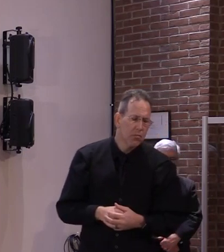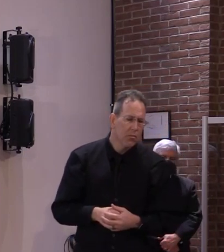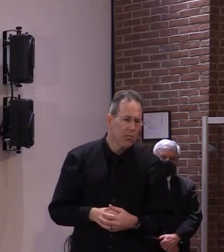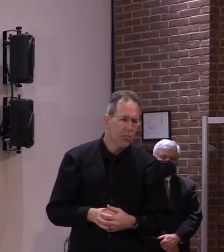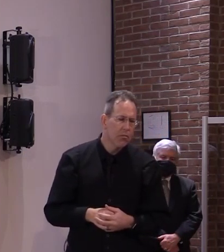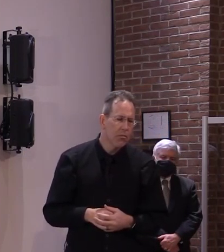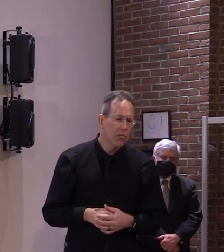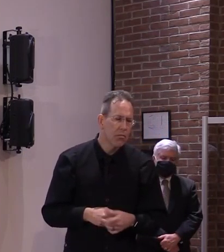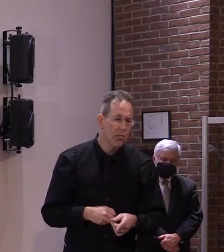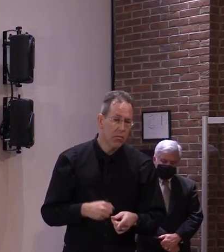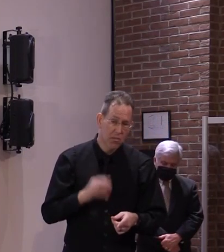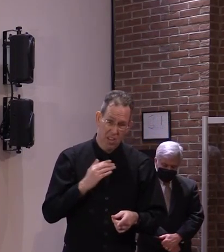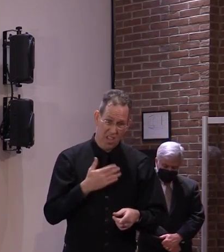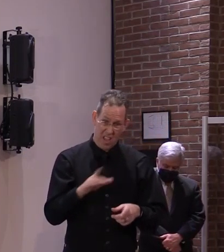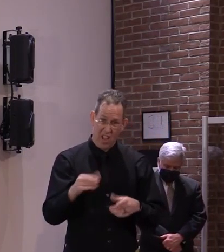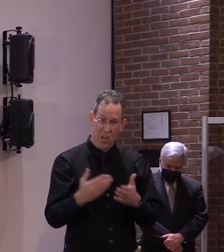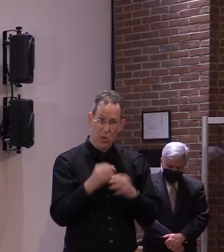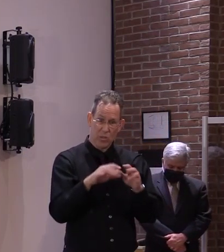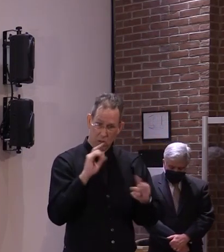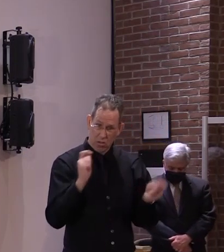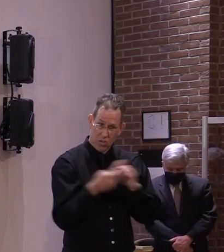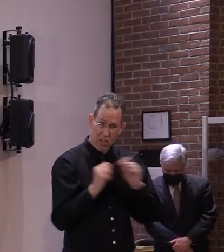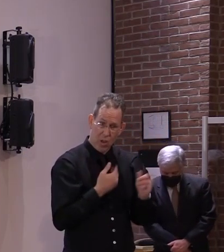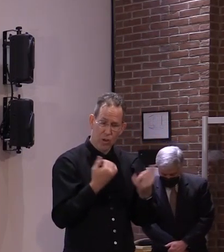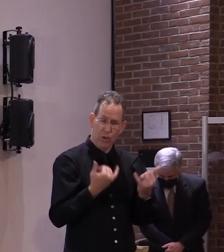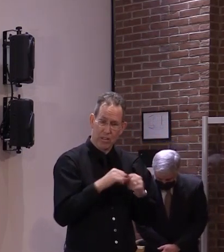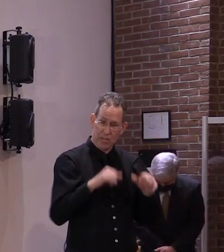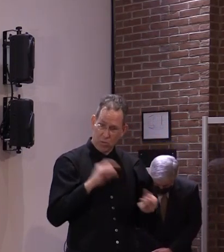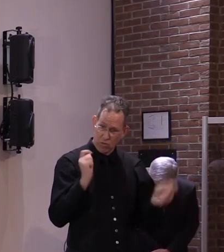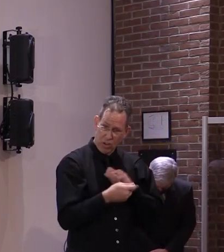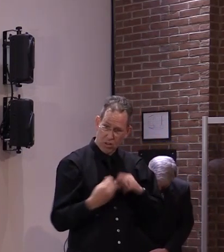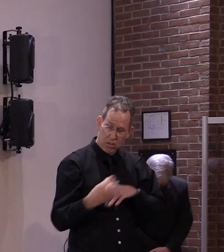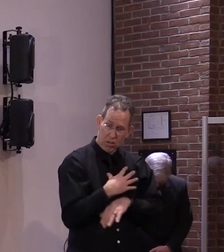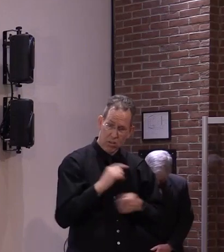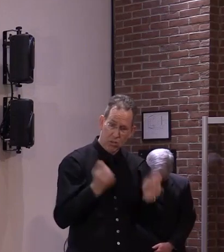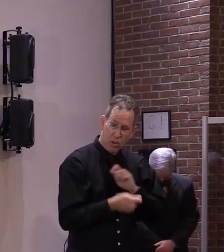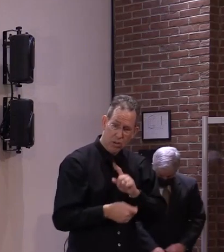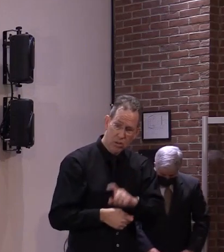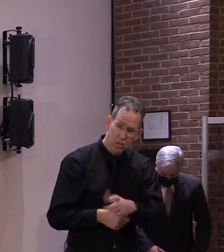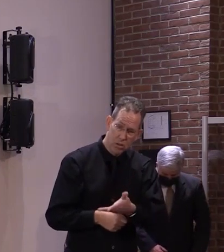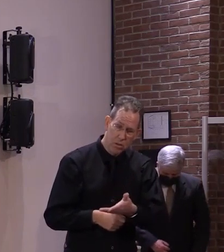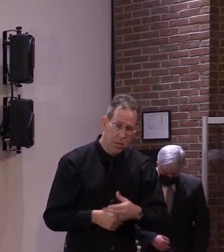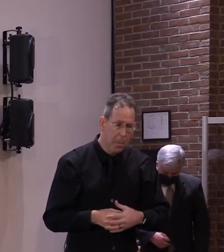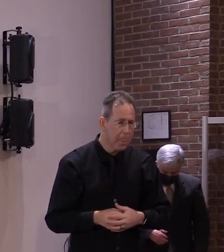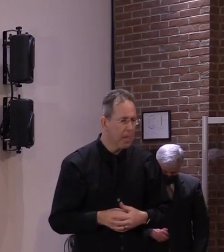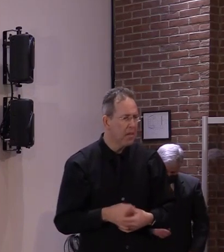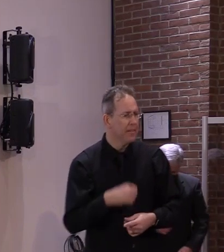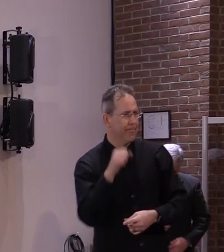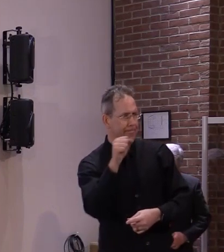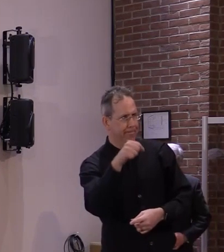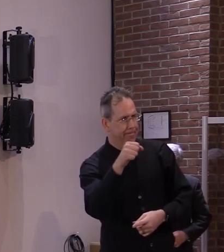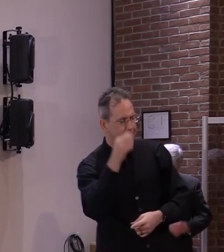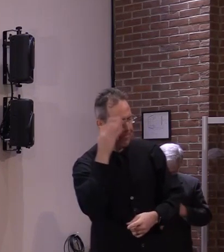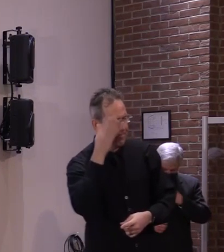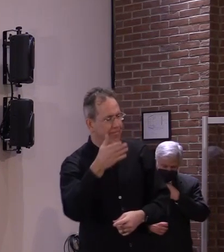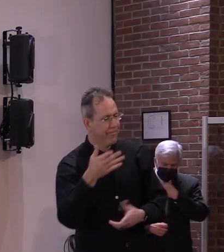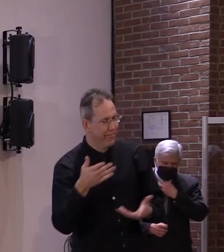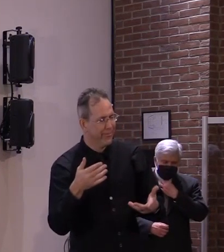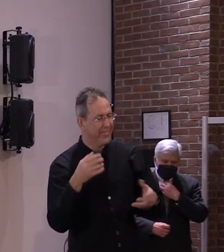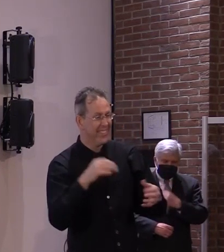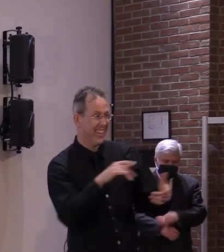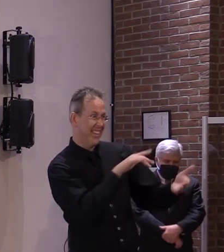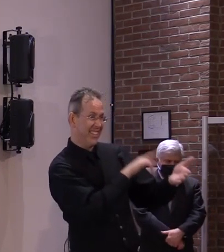Yes, I think, you know, that is sort of the overarching conclusion one could draw from the weighting study.